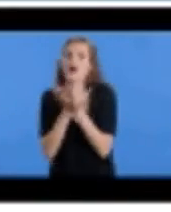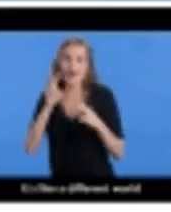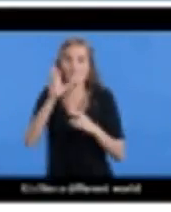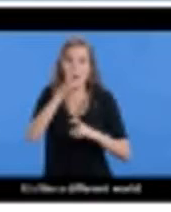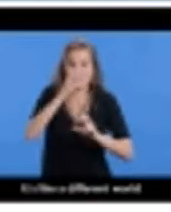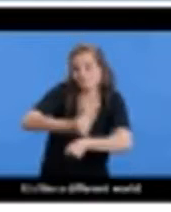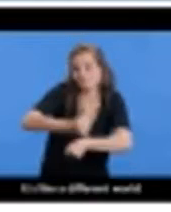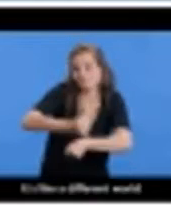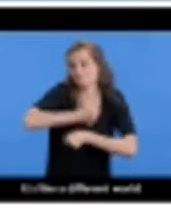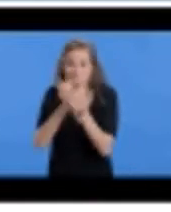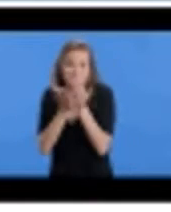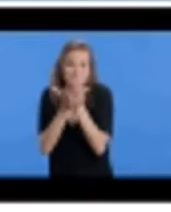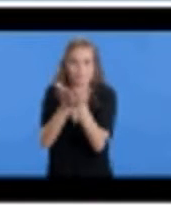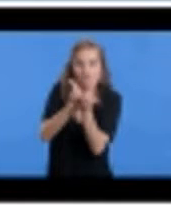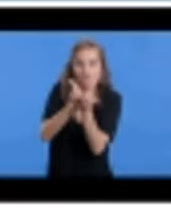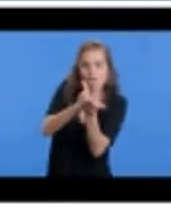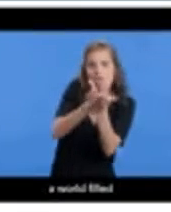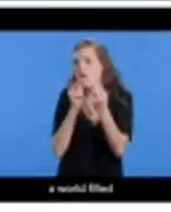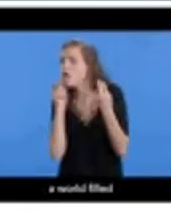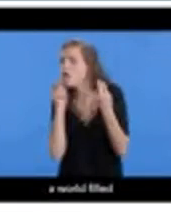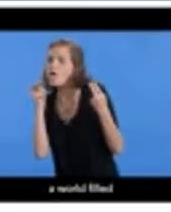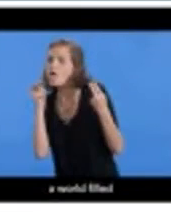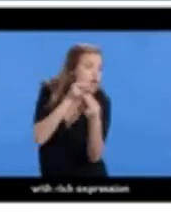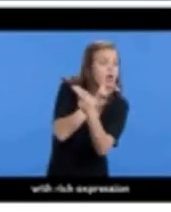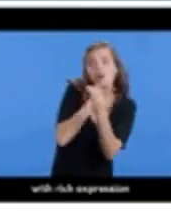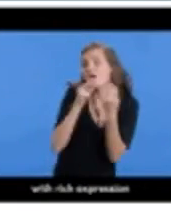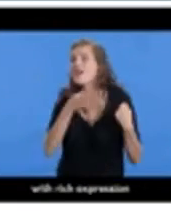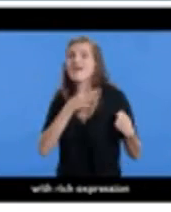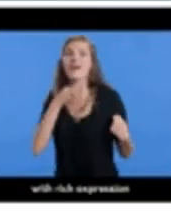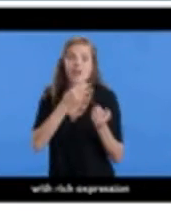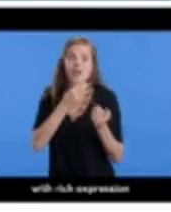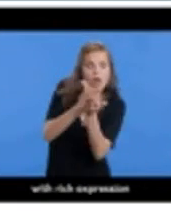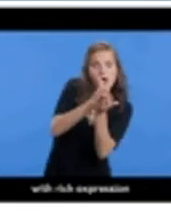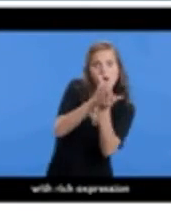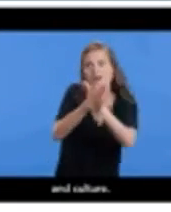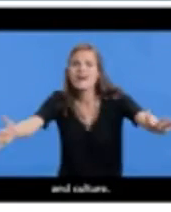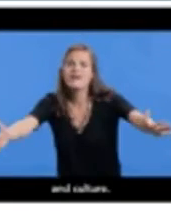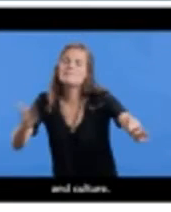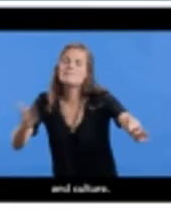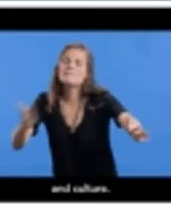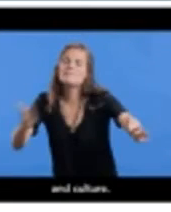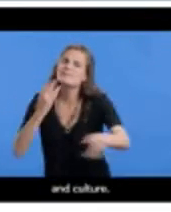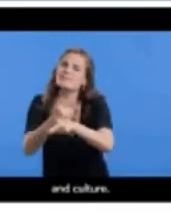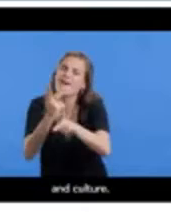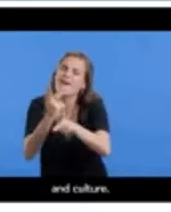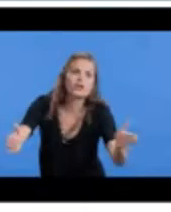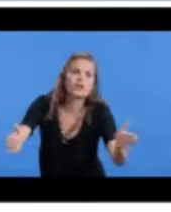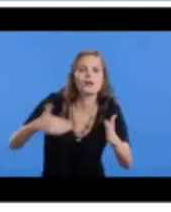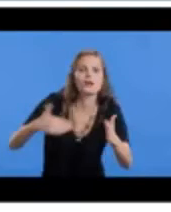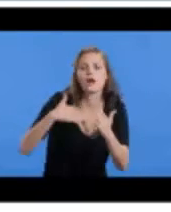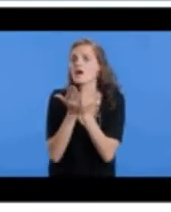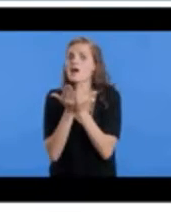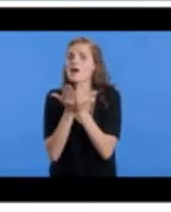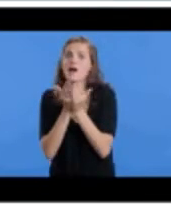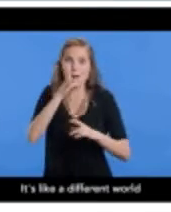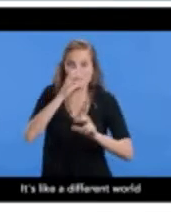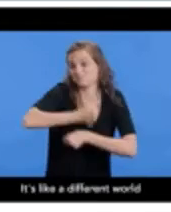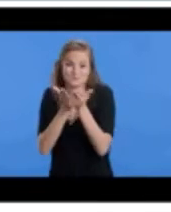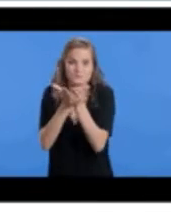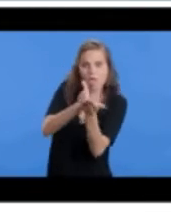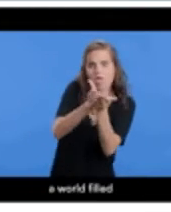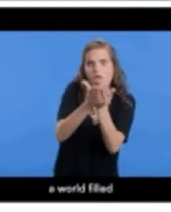So a quick overview on our presentation. So we're going to start off with a video analysis, then talk about what actually is